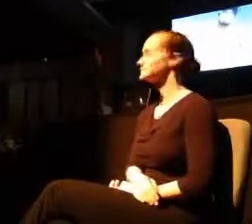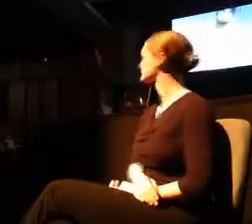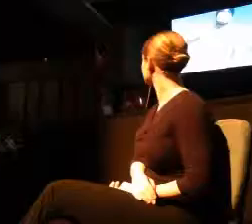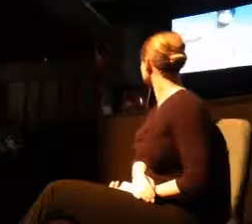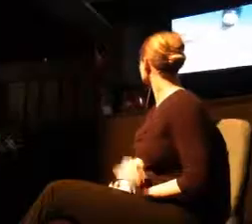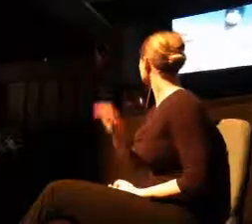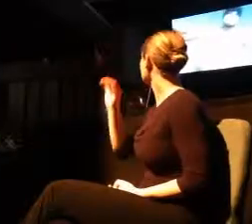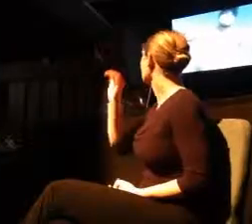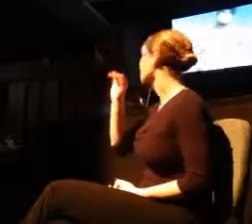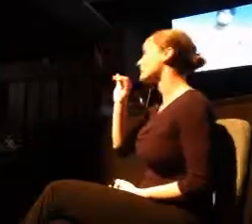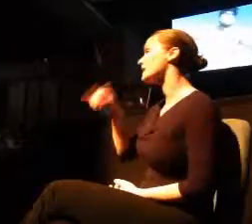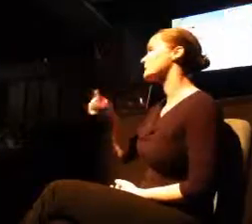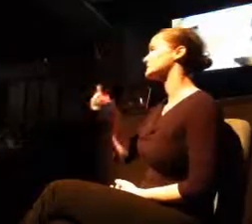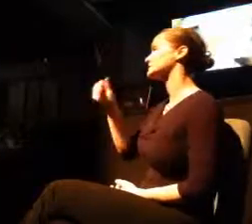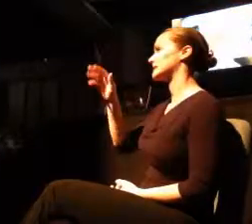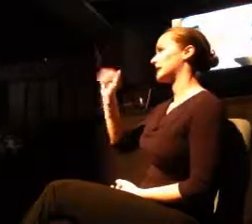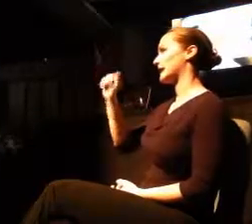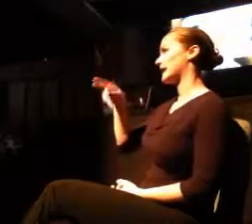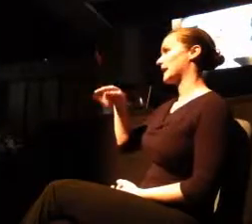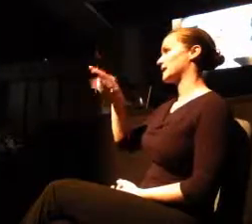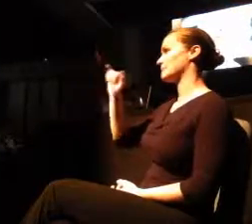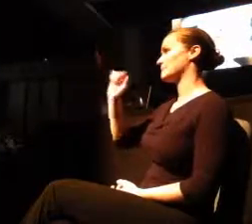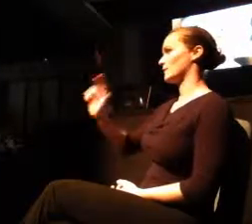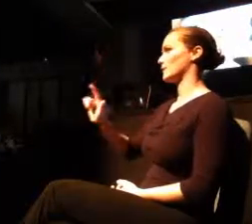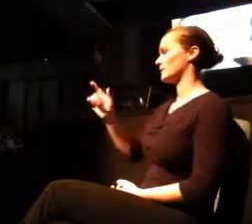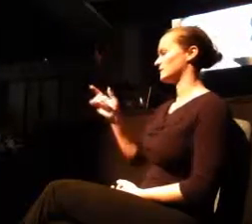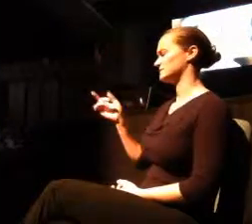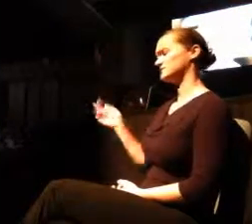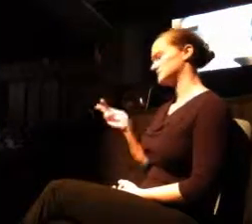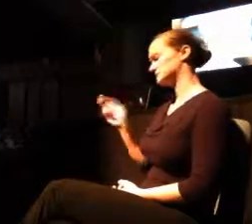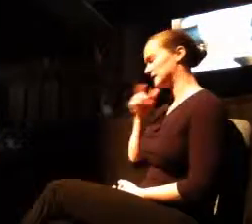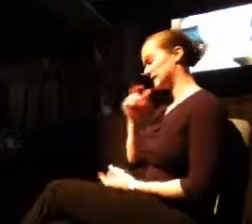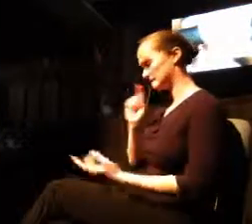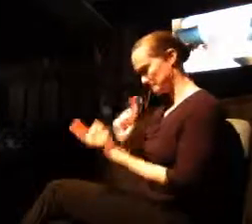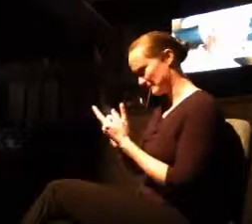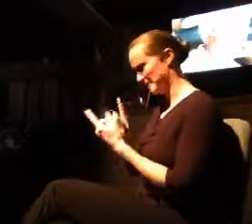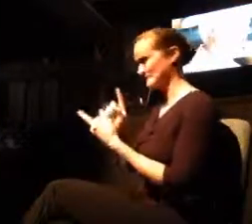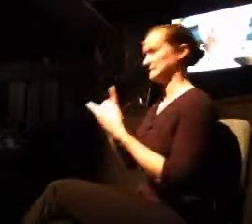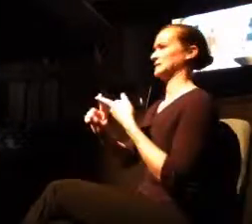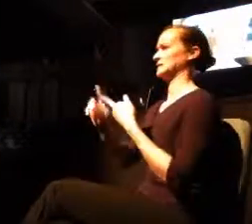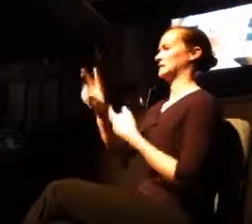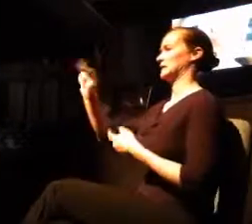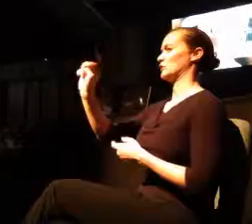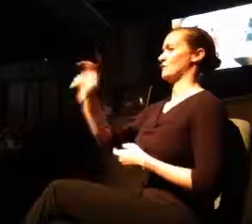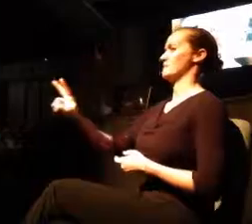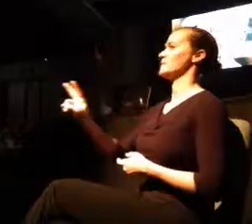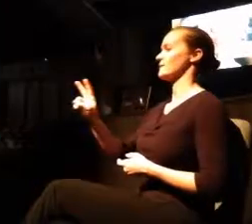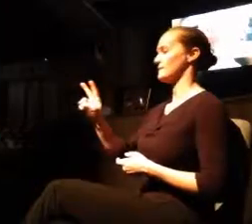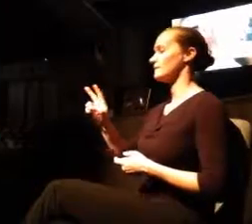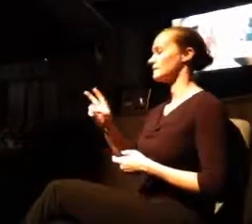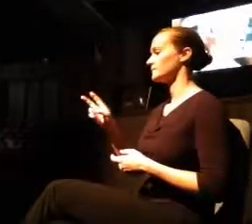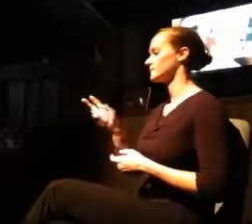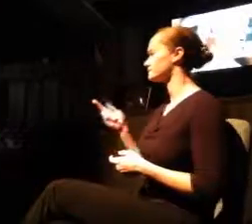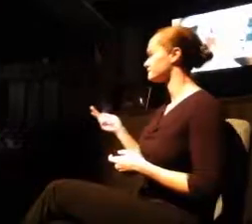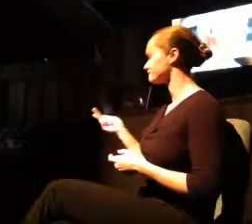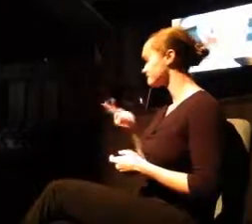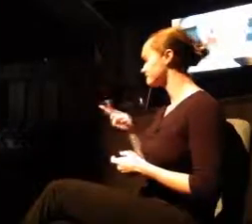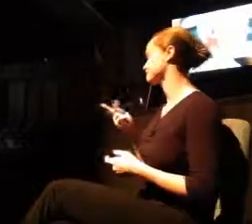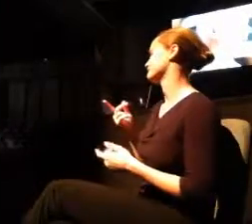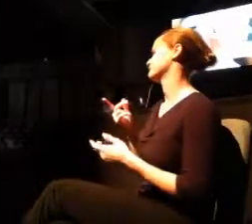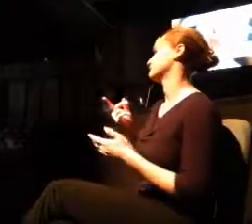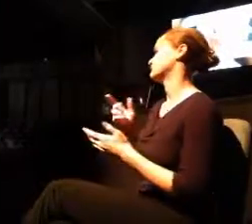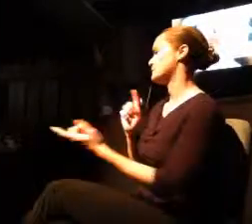That was April, early May, and we didn't meet, like Karen said, really until November. Just met each other in the hall,